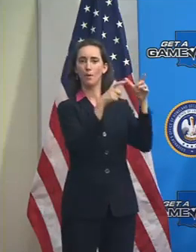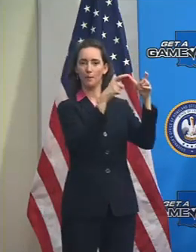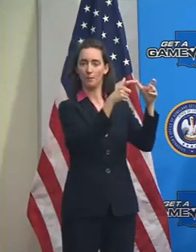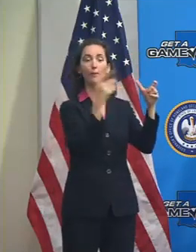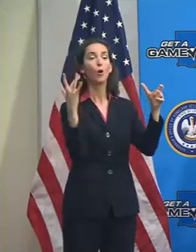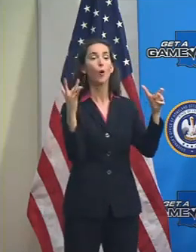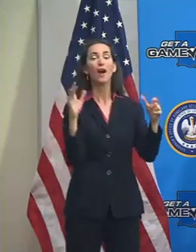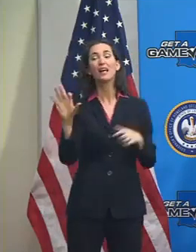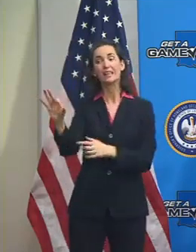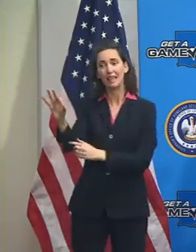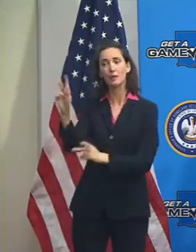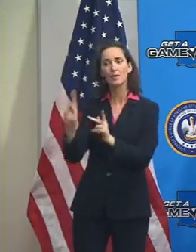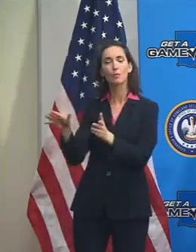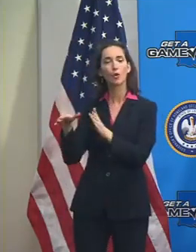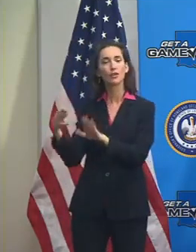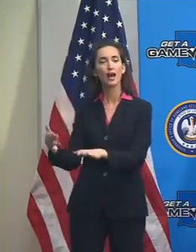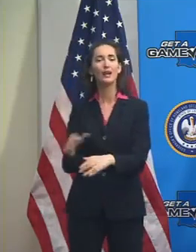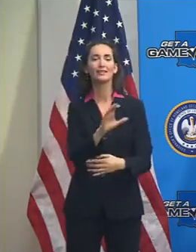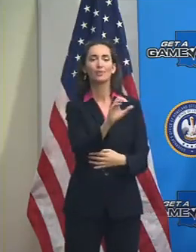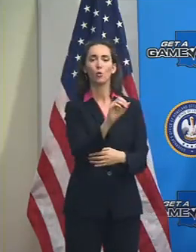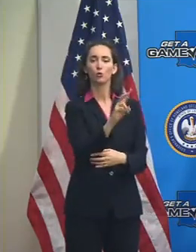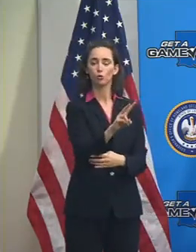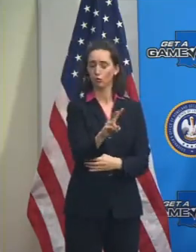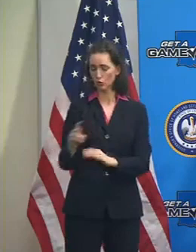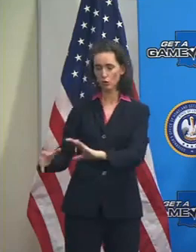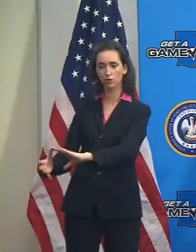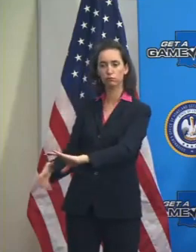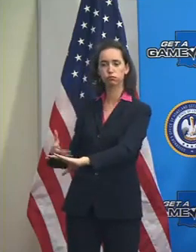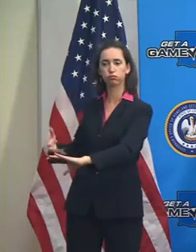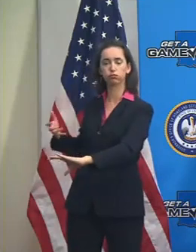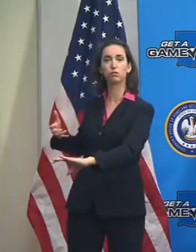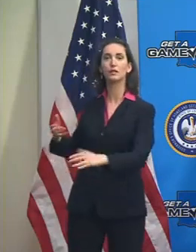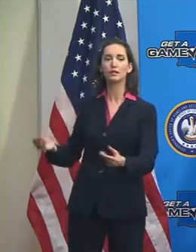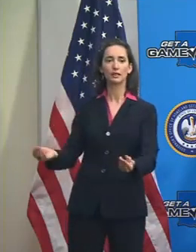9 individuals who died of carbon monoxide poisoning.